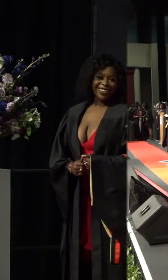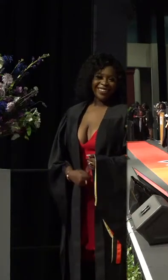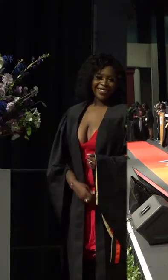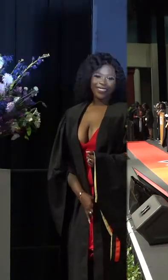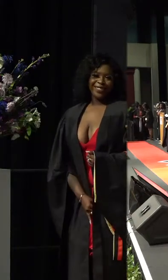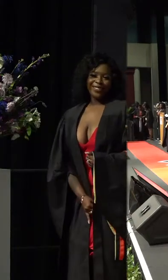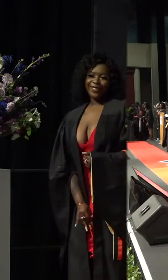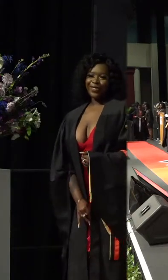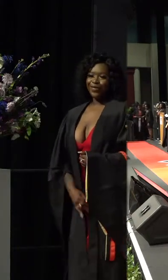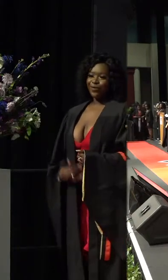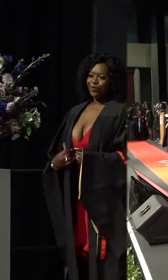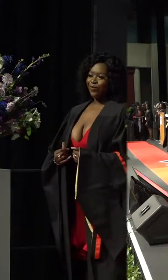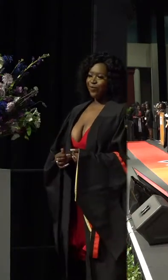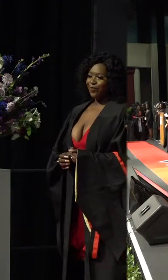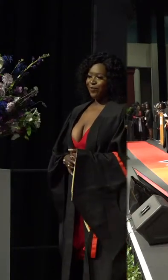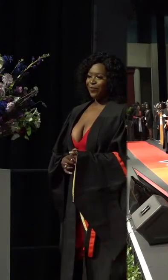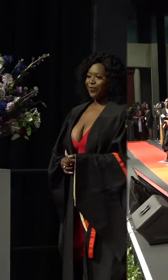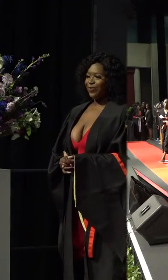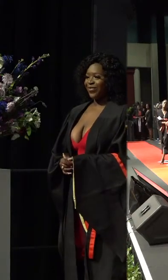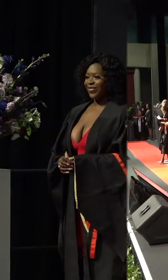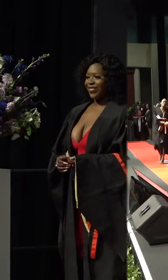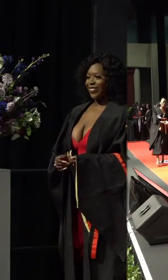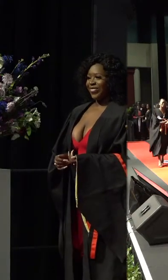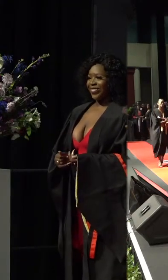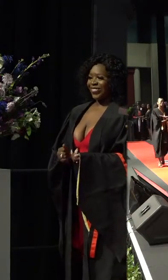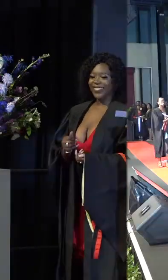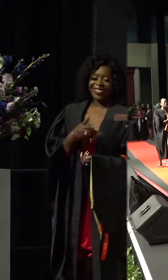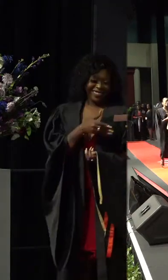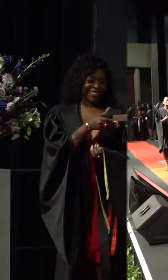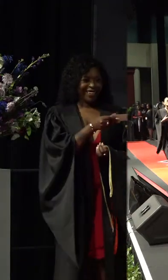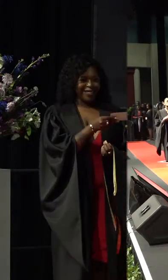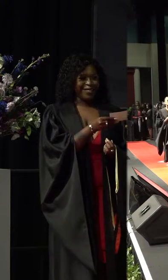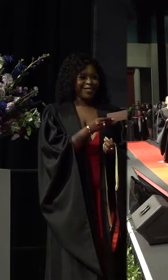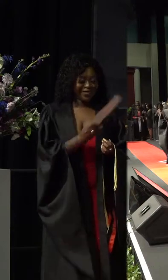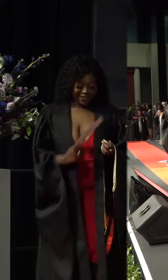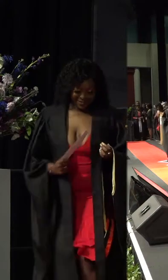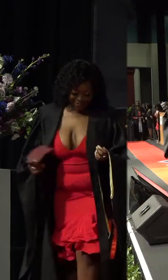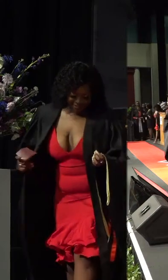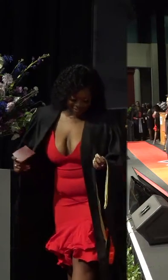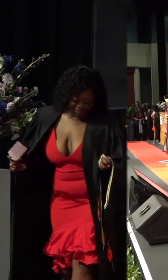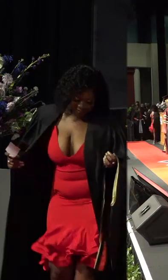Azile Sithokozisiwe Nomangisi Ngcobo.